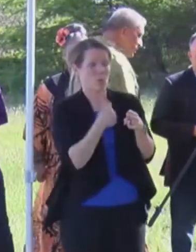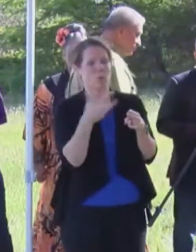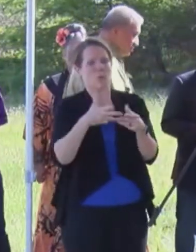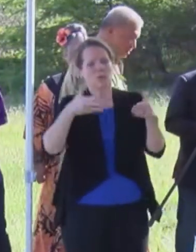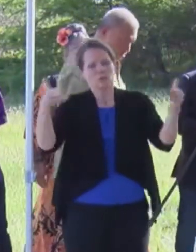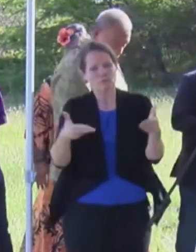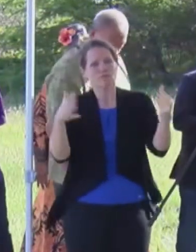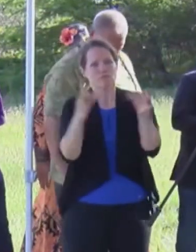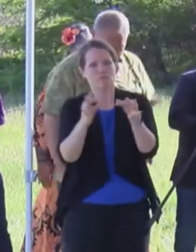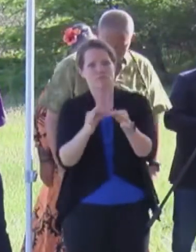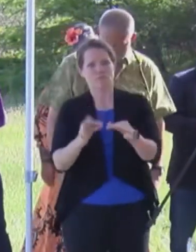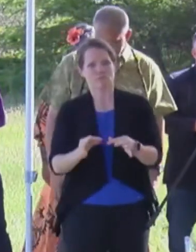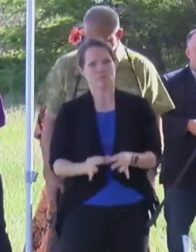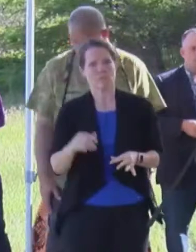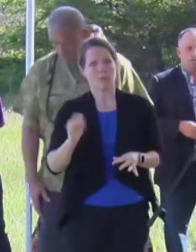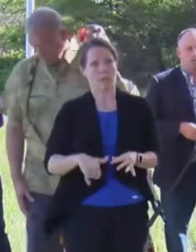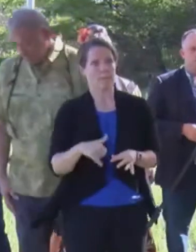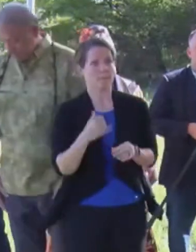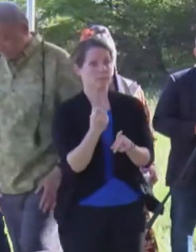Yeah.